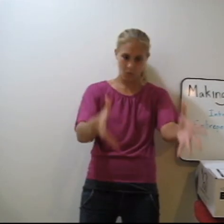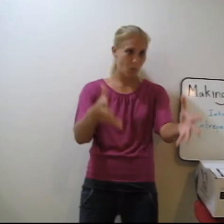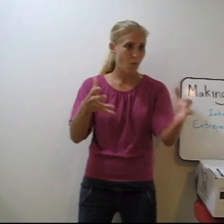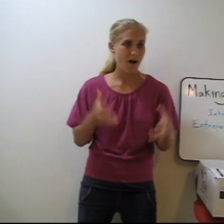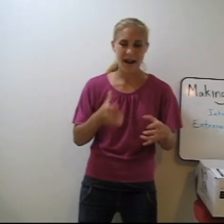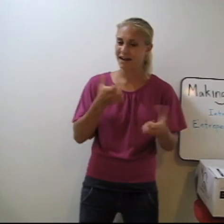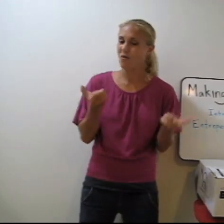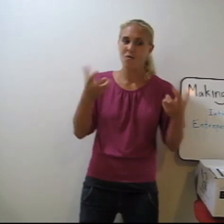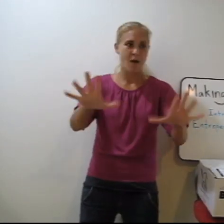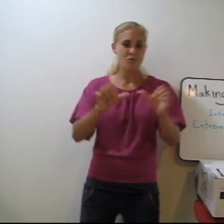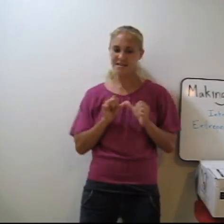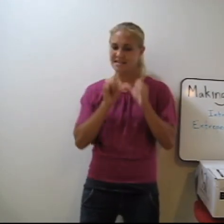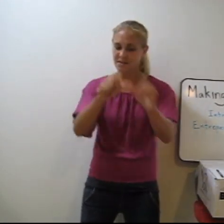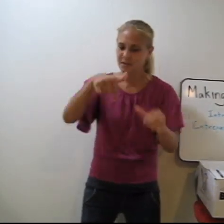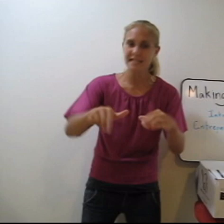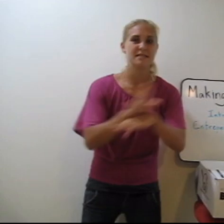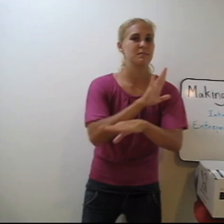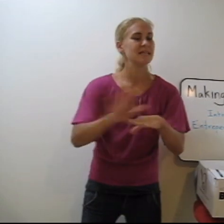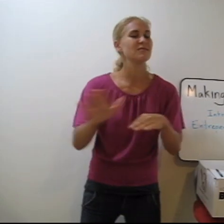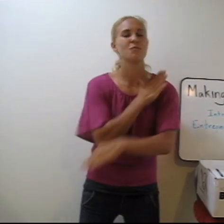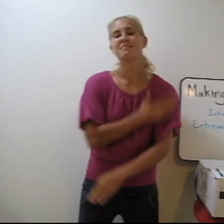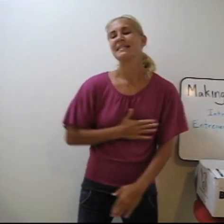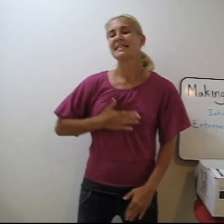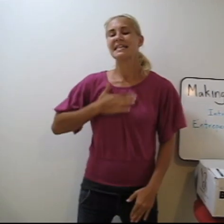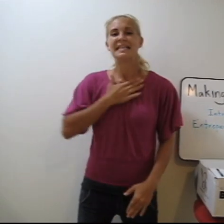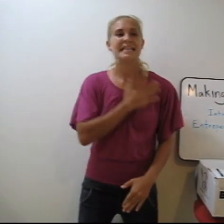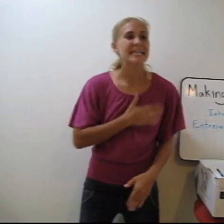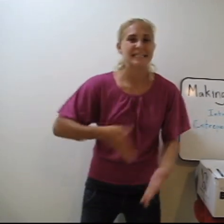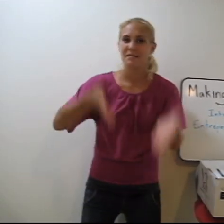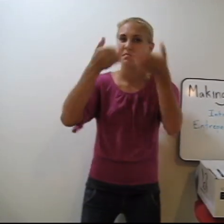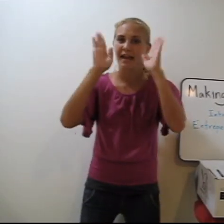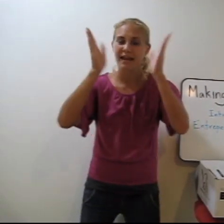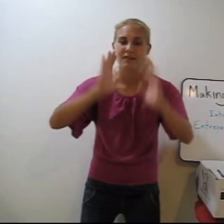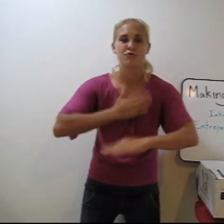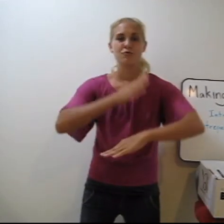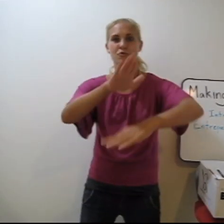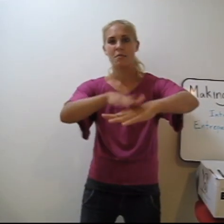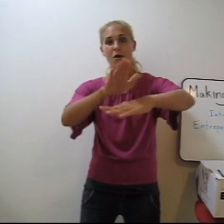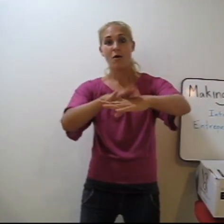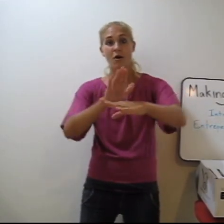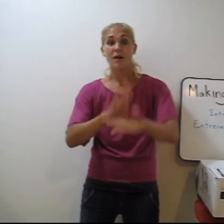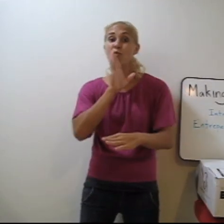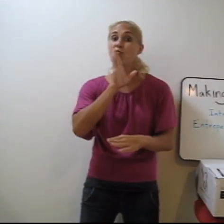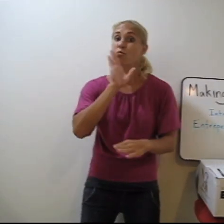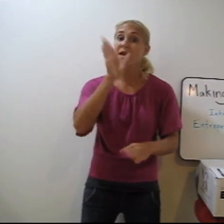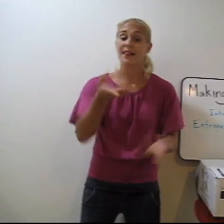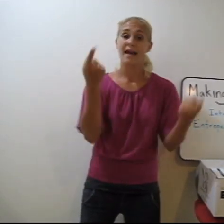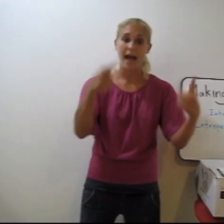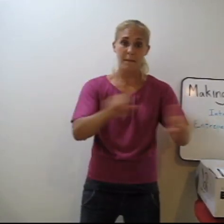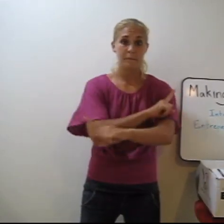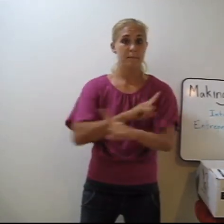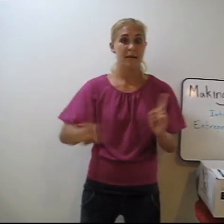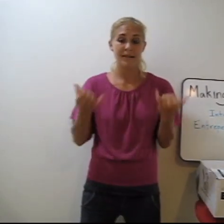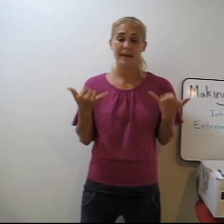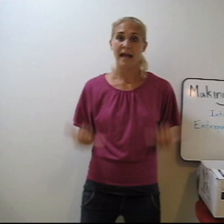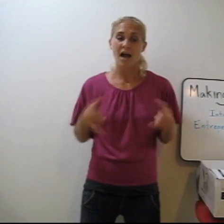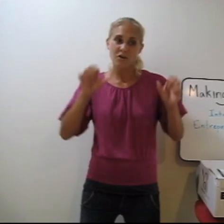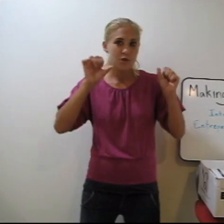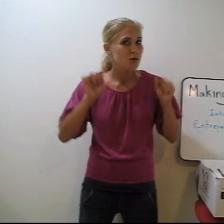forward with the business. So please hear my warning. It will happen. But now you can call out this covert tactic of your